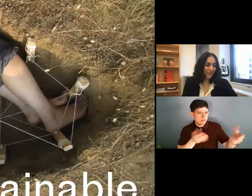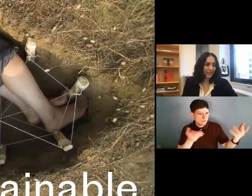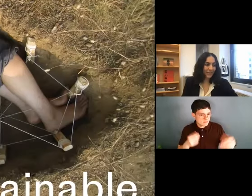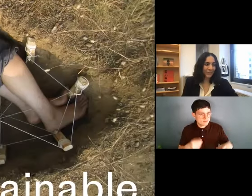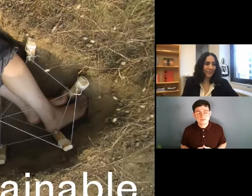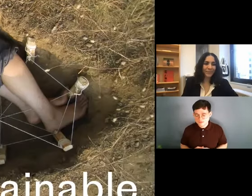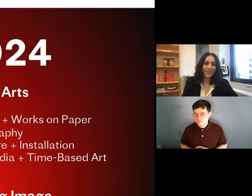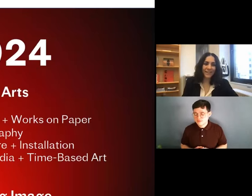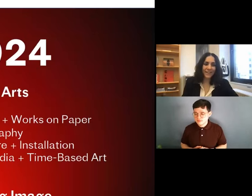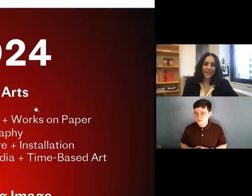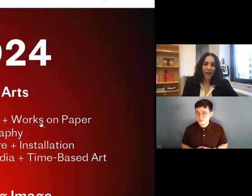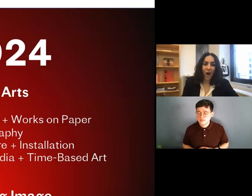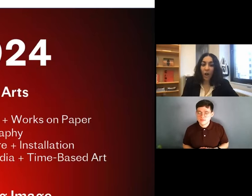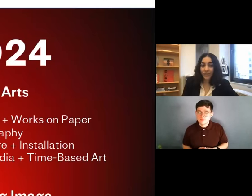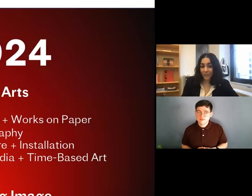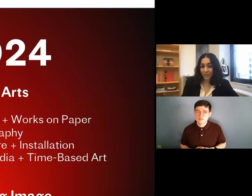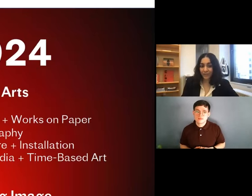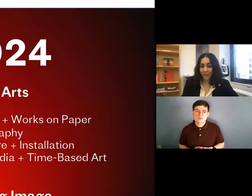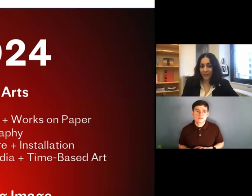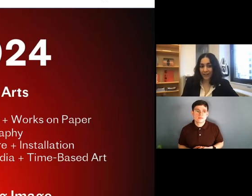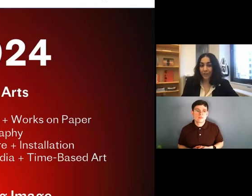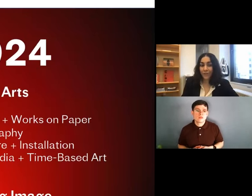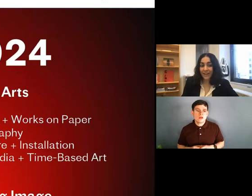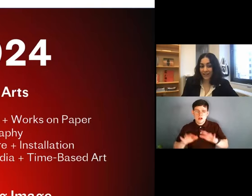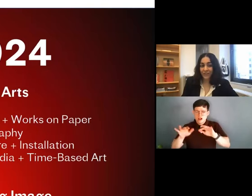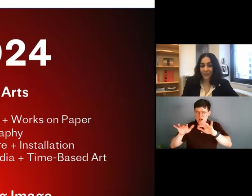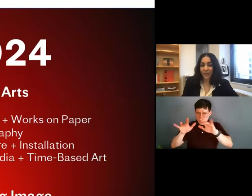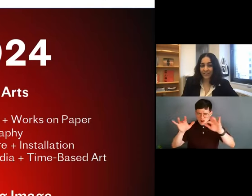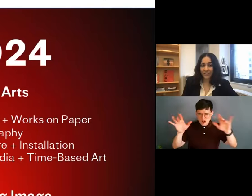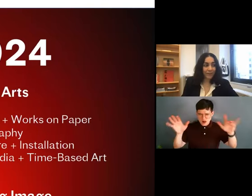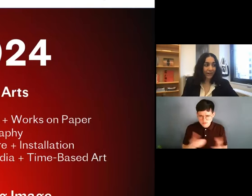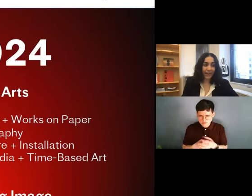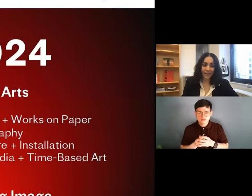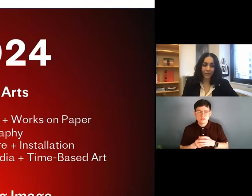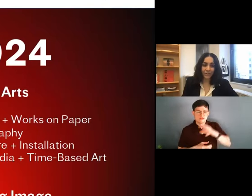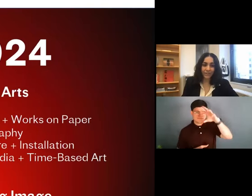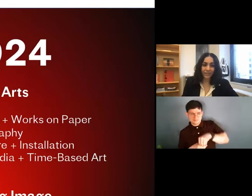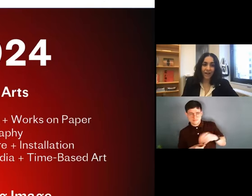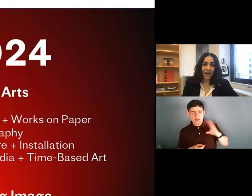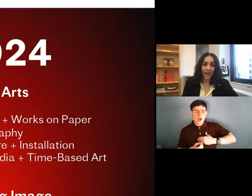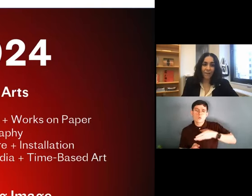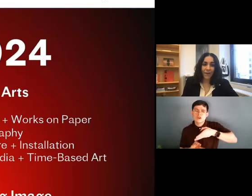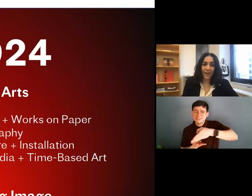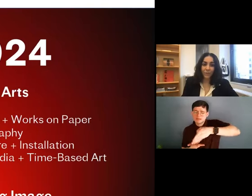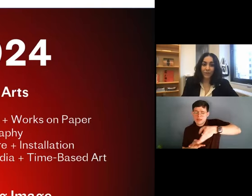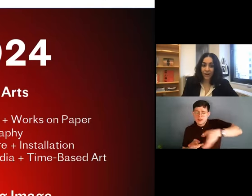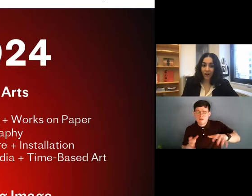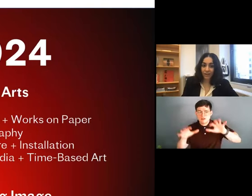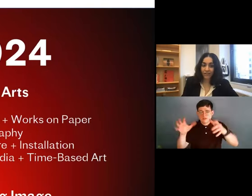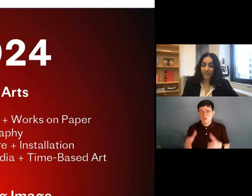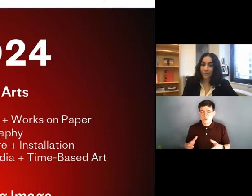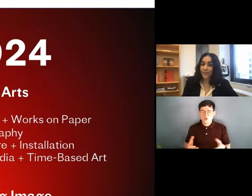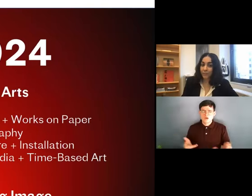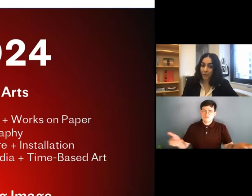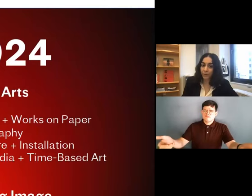sustainable work. All of these ways of working fit into our disciplinary categories. And we invite